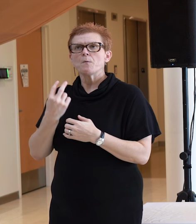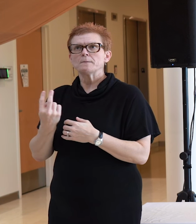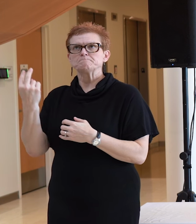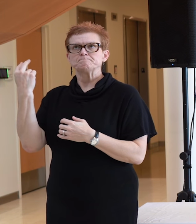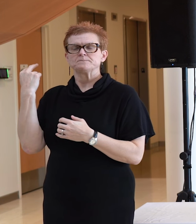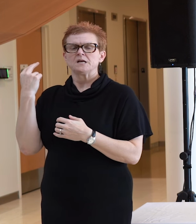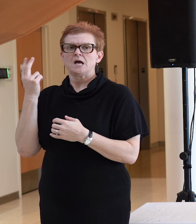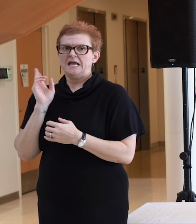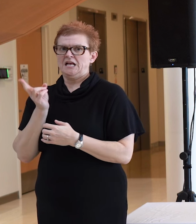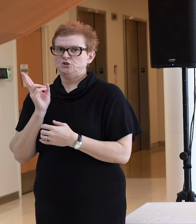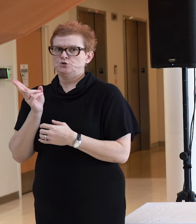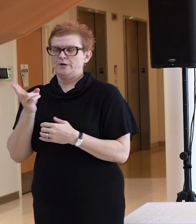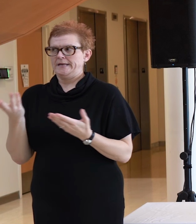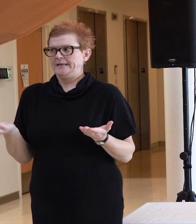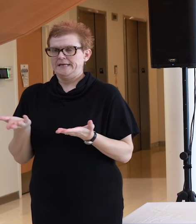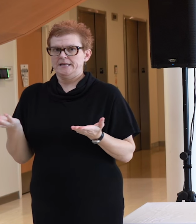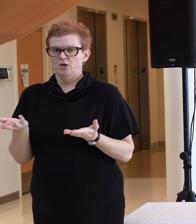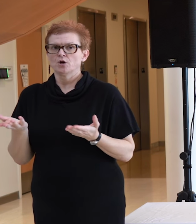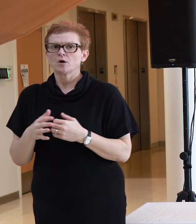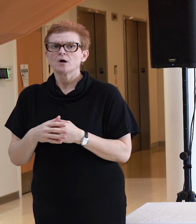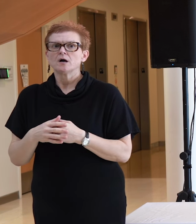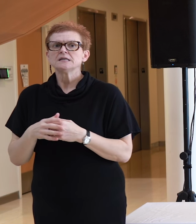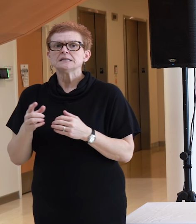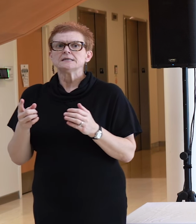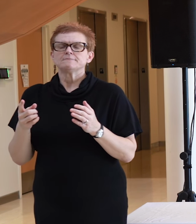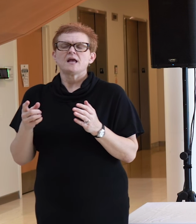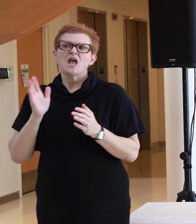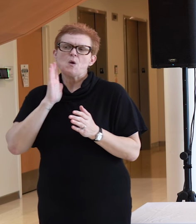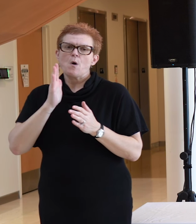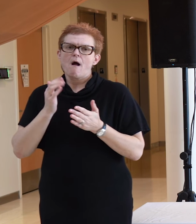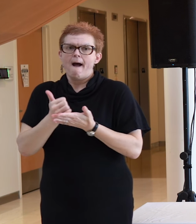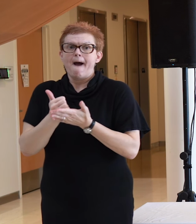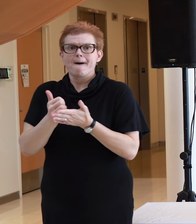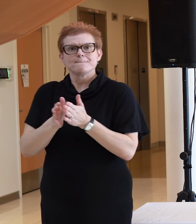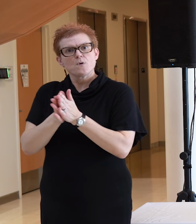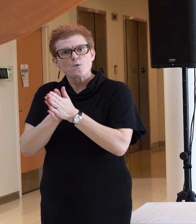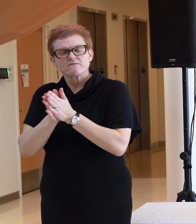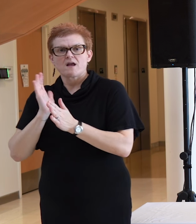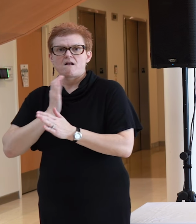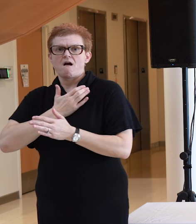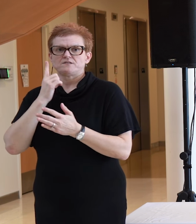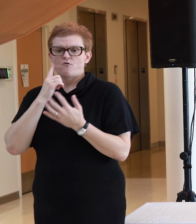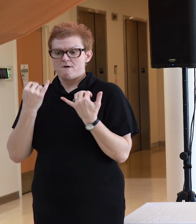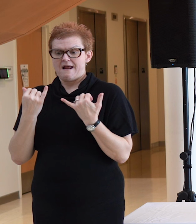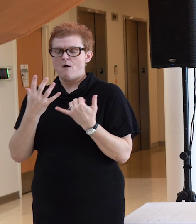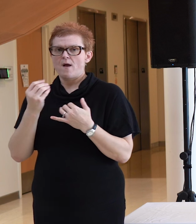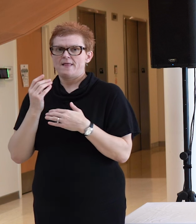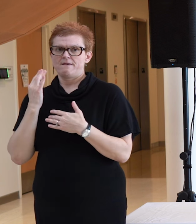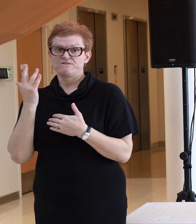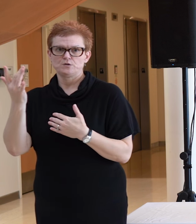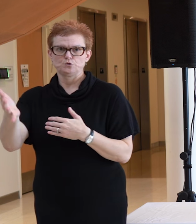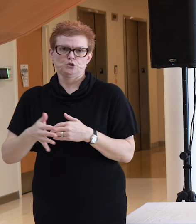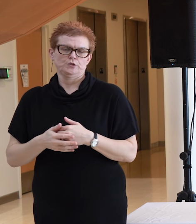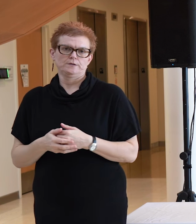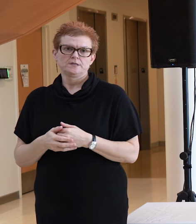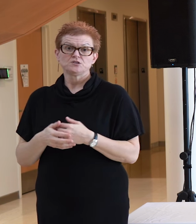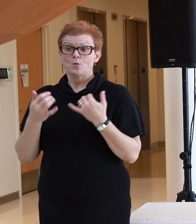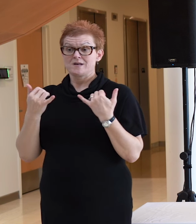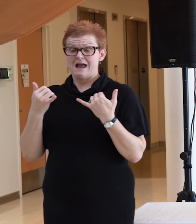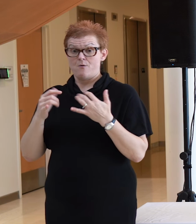because as we know, revisioning our history can motivate us for the present as well as for the future. So as we kick off National Public Health